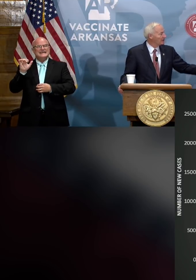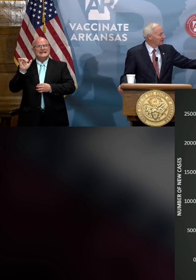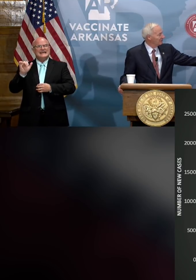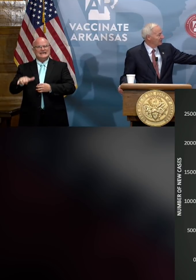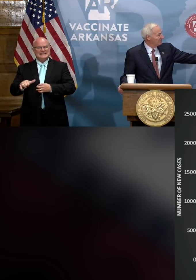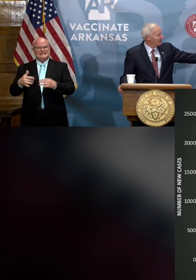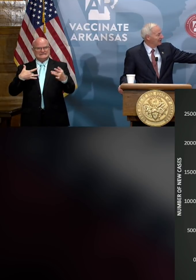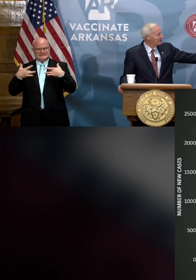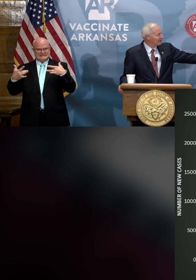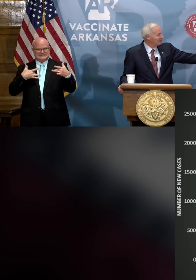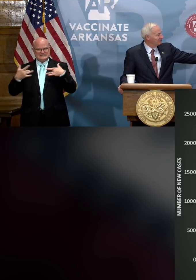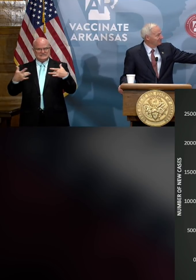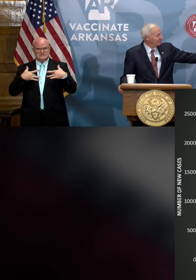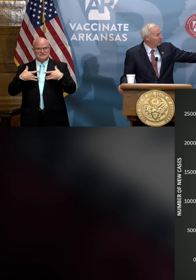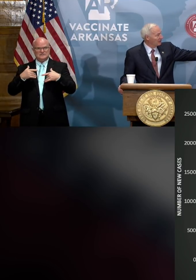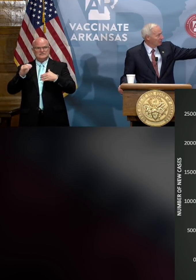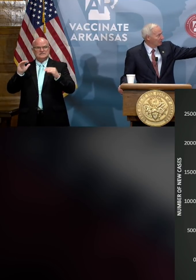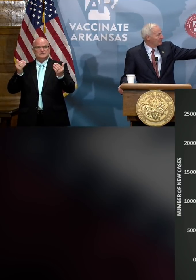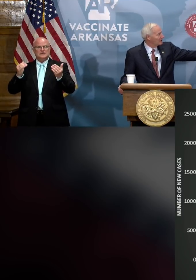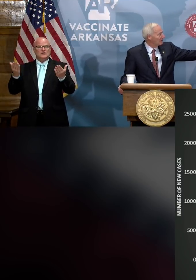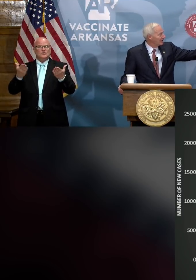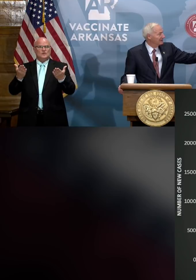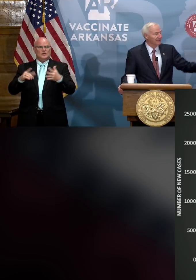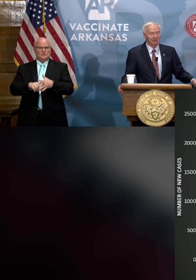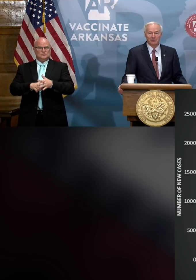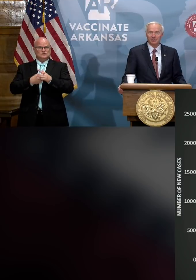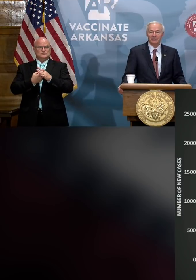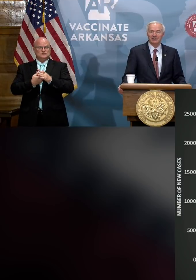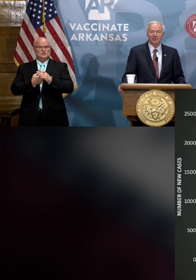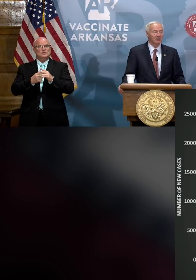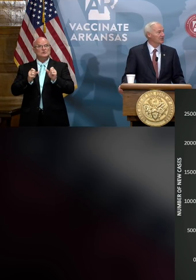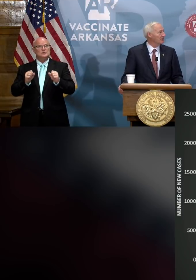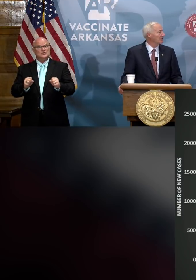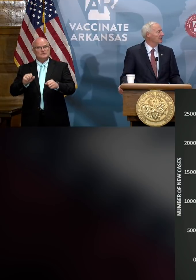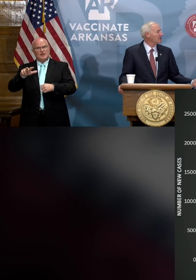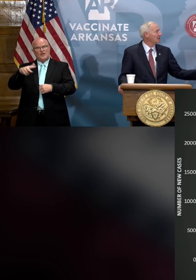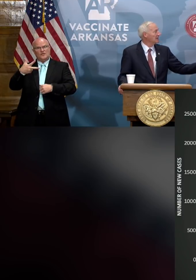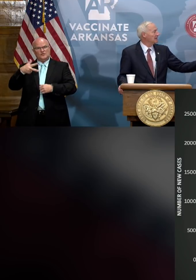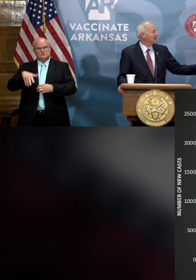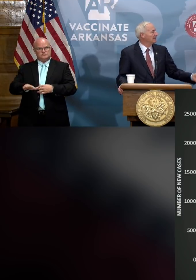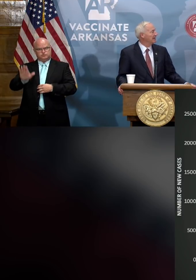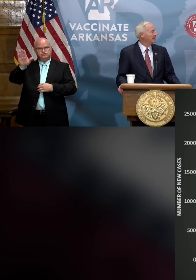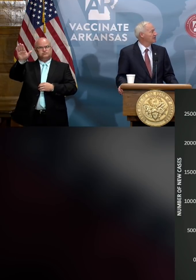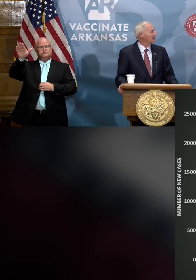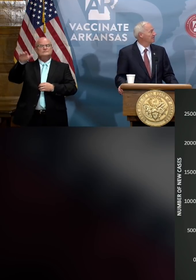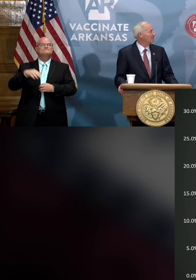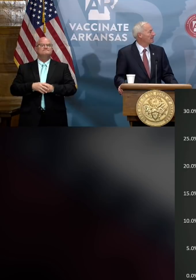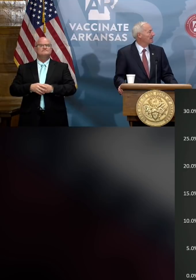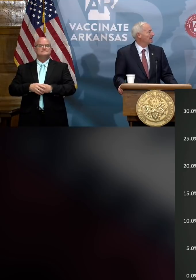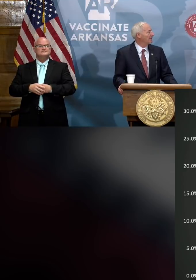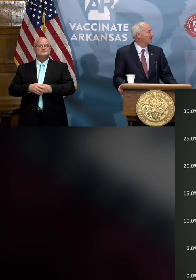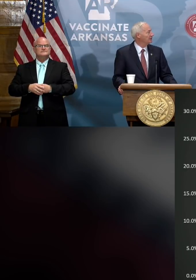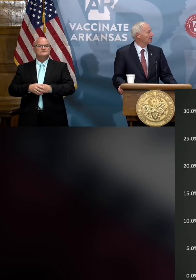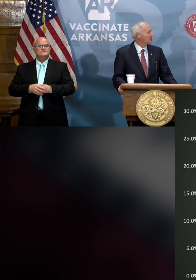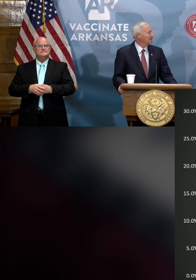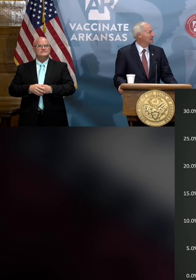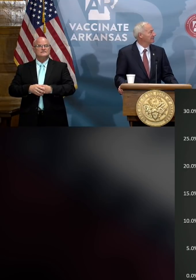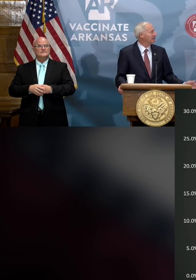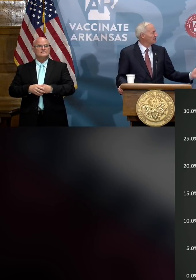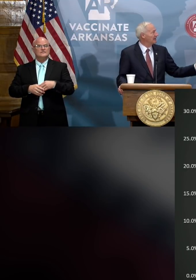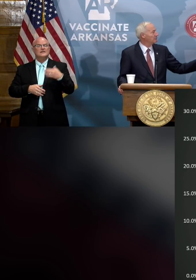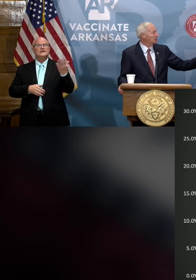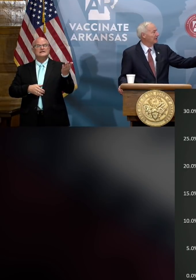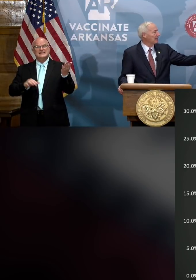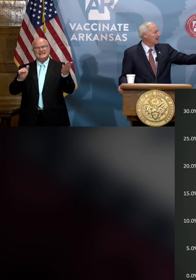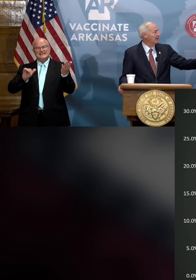is worrisome compared to where we're starting could be a third surge. Next, you'll see